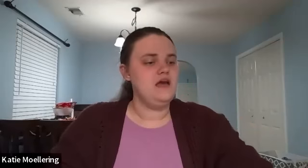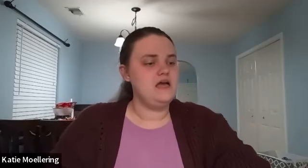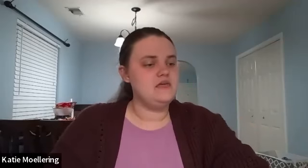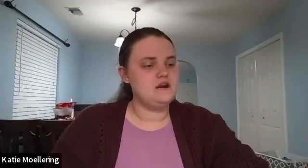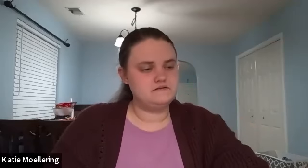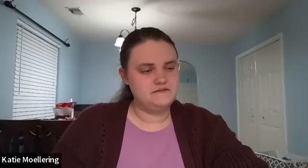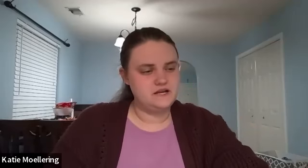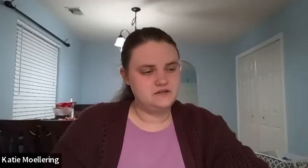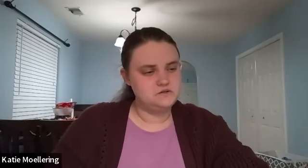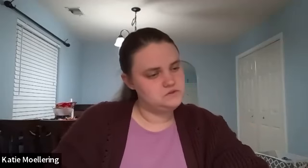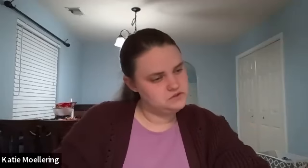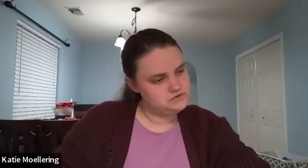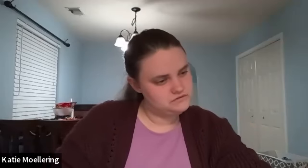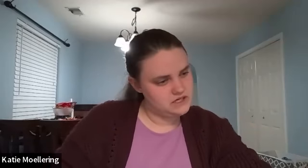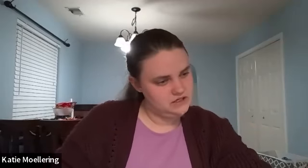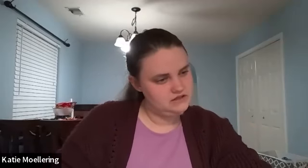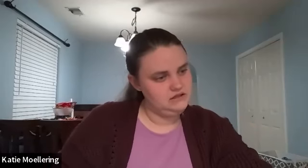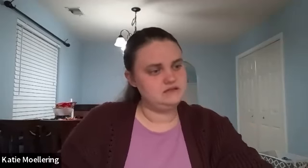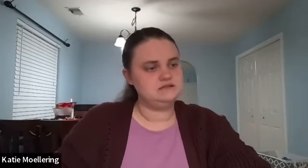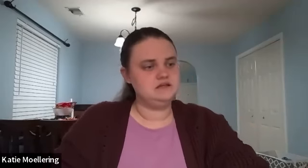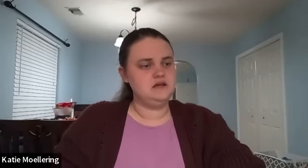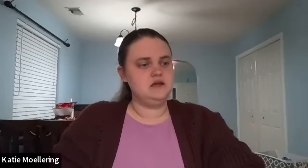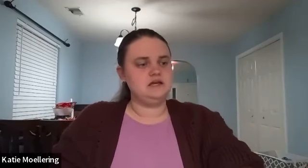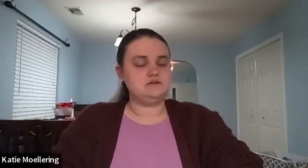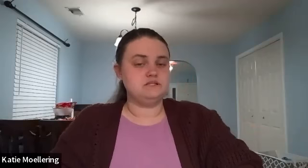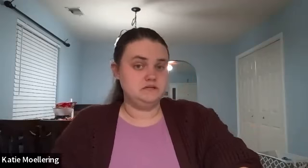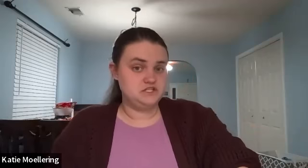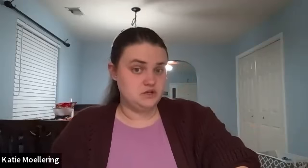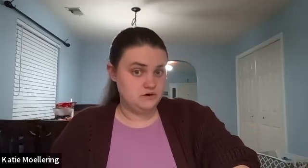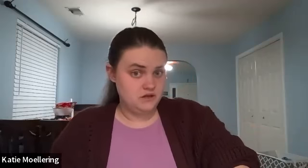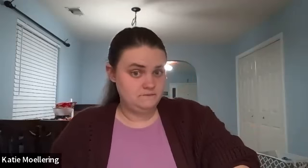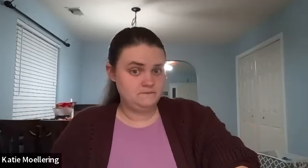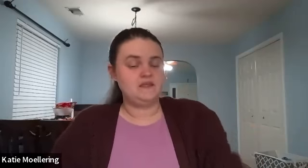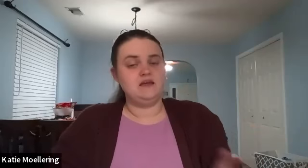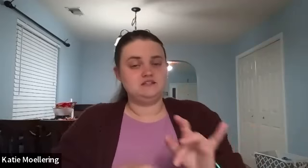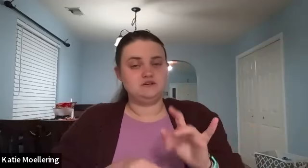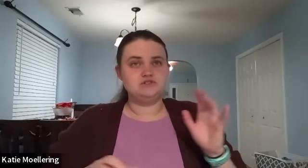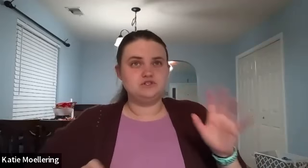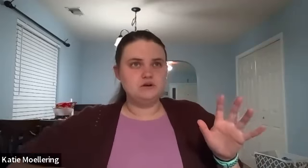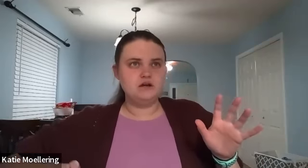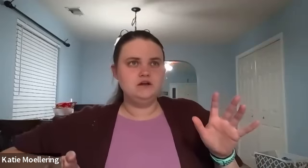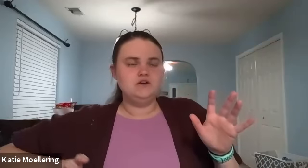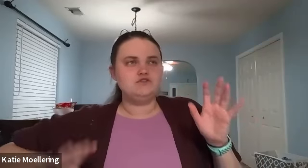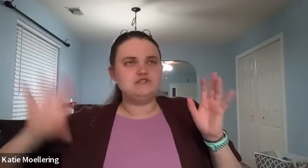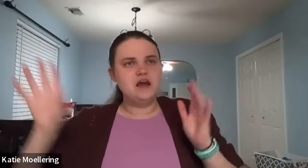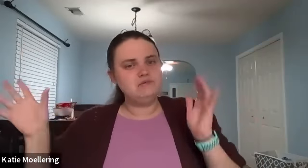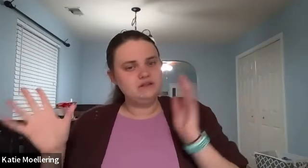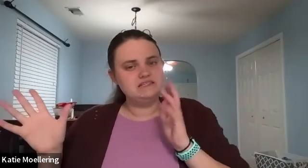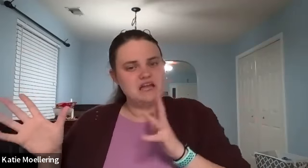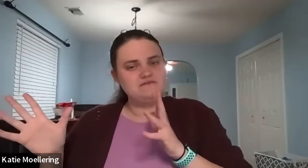And then our final drink, yes, is going to be soda. And so soda, there's not really a sign for